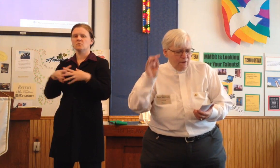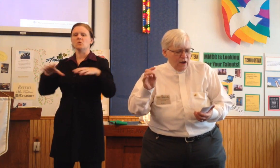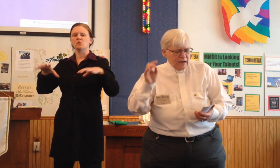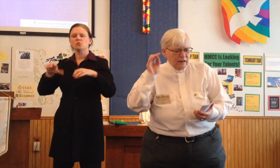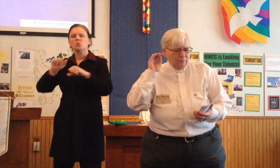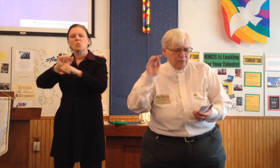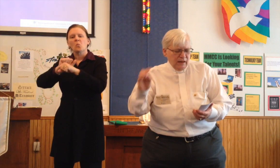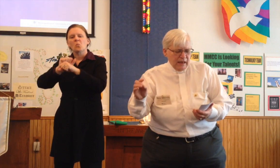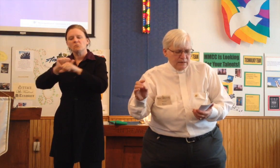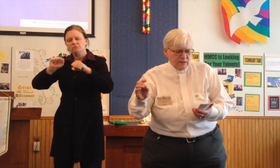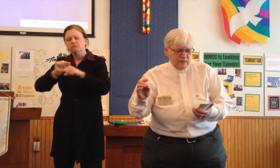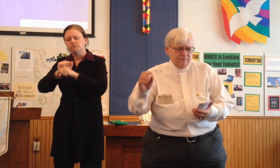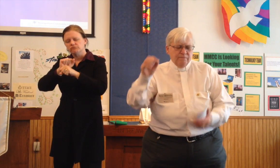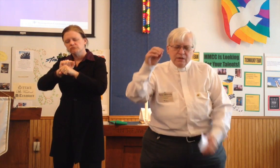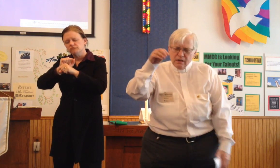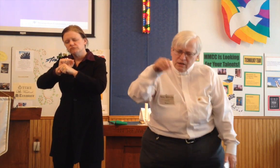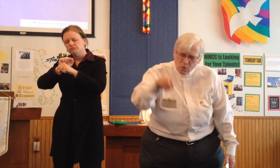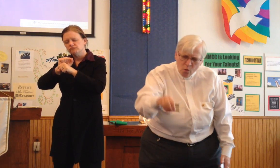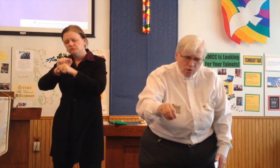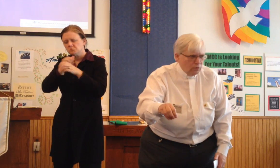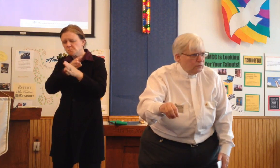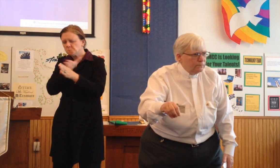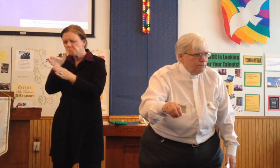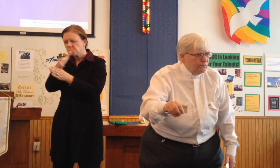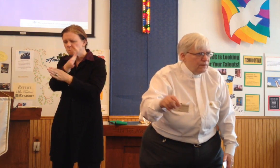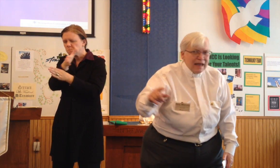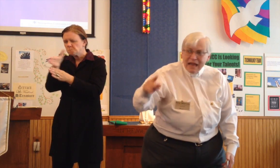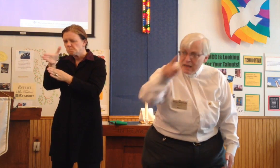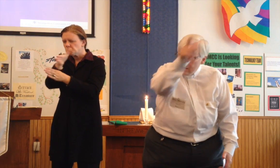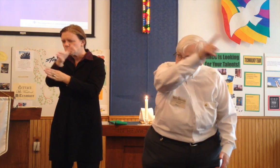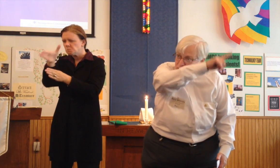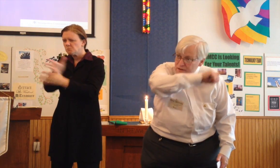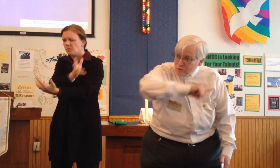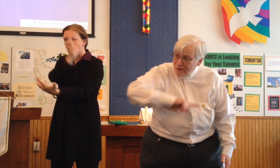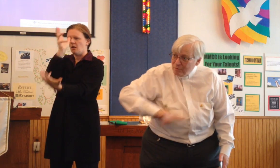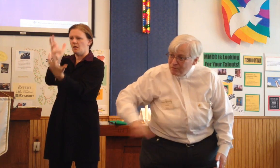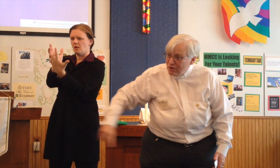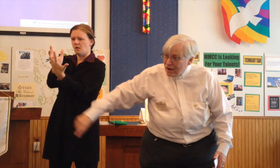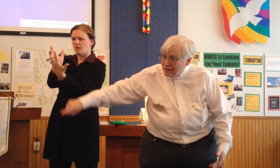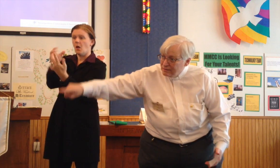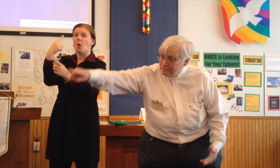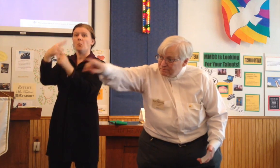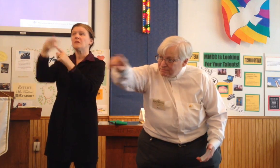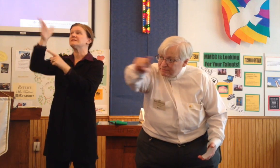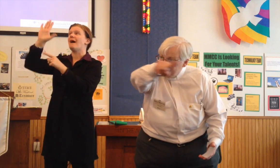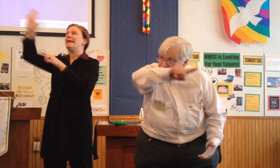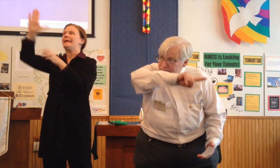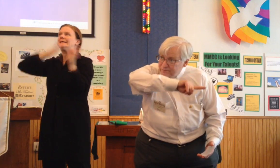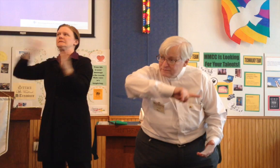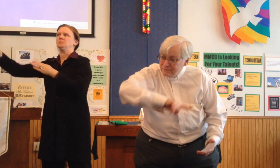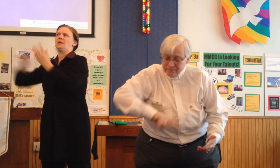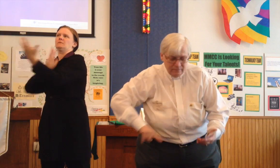to find a place in the world and in the realm of God.